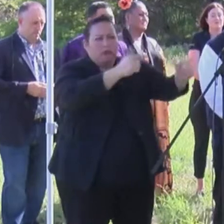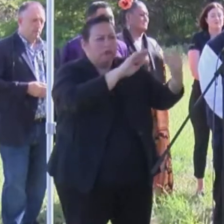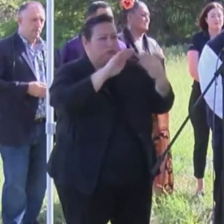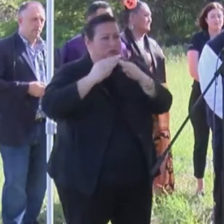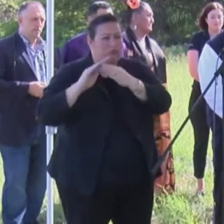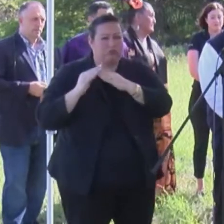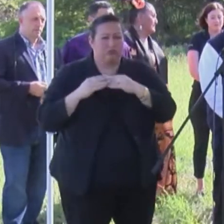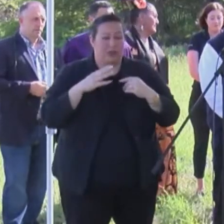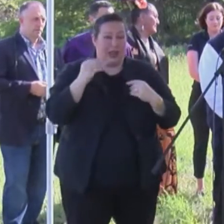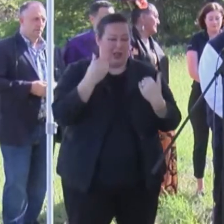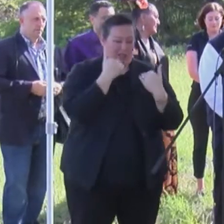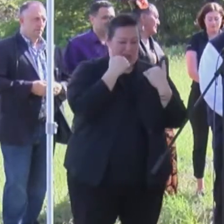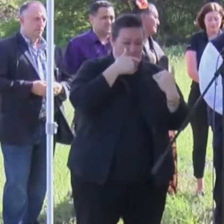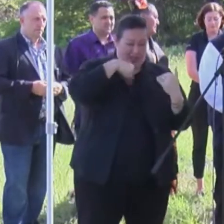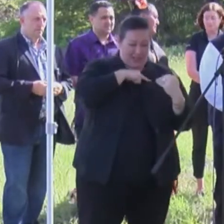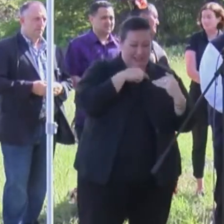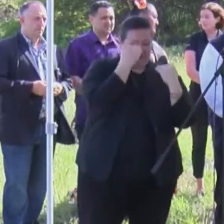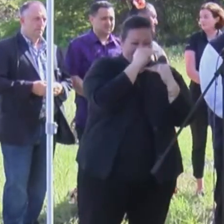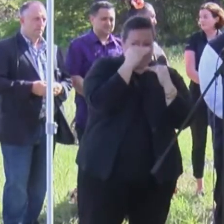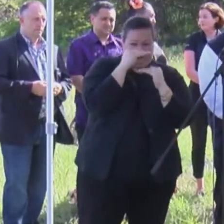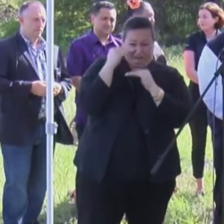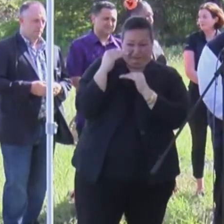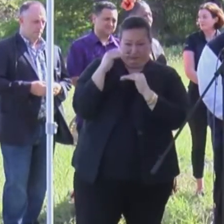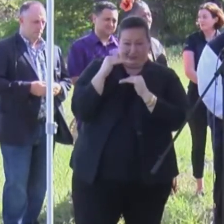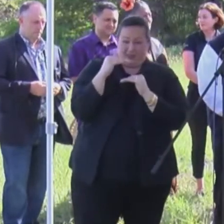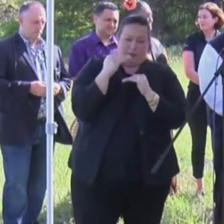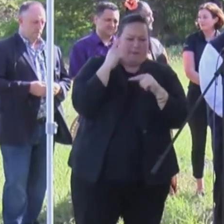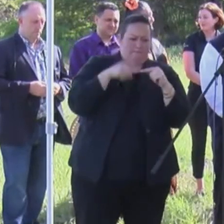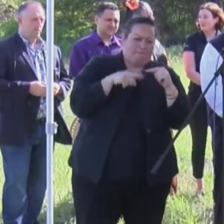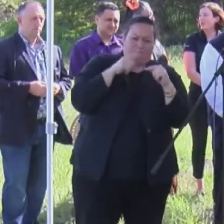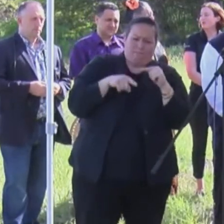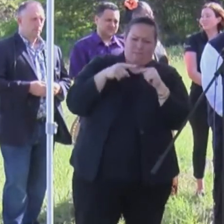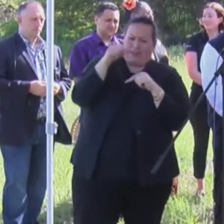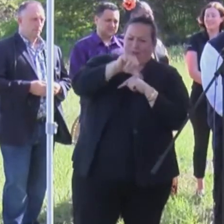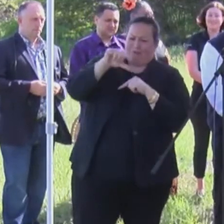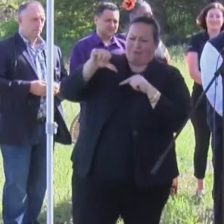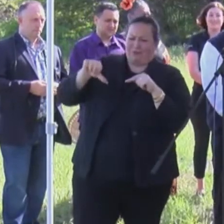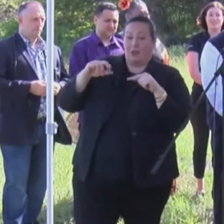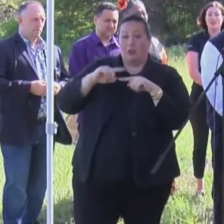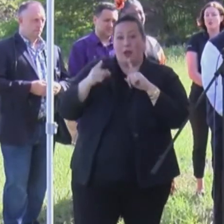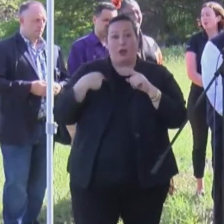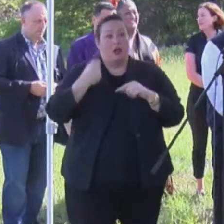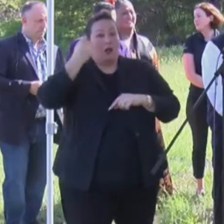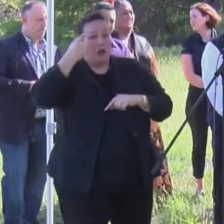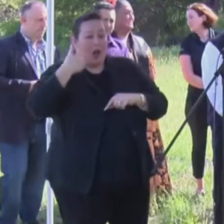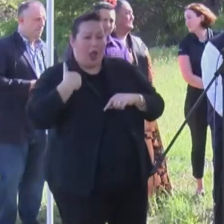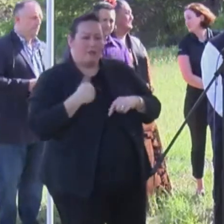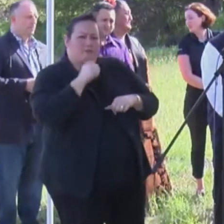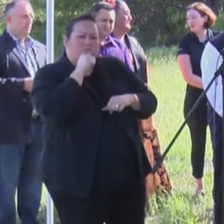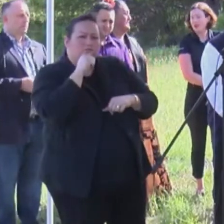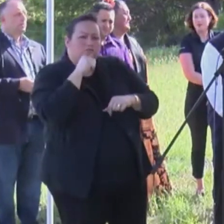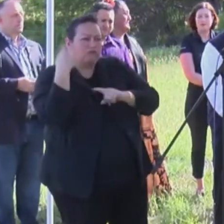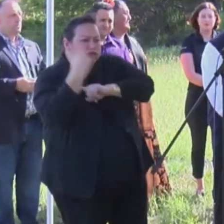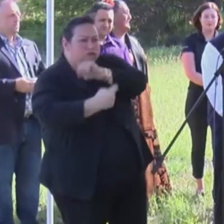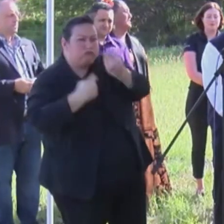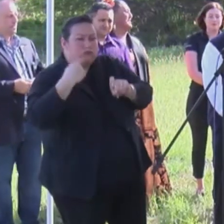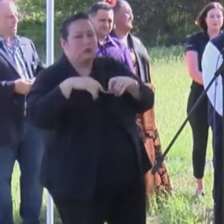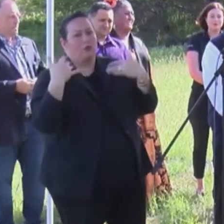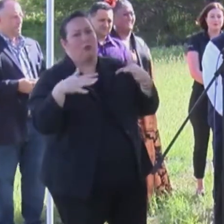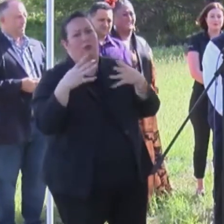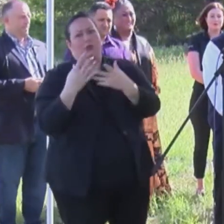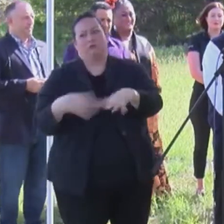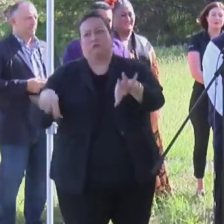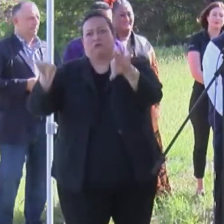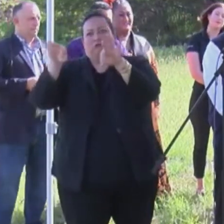on the government, having private sector and nonprofit partners like the Council for Native Hawaiian Advancement is essential